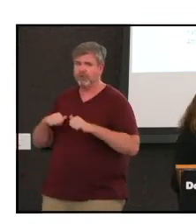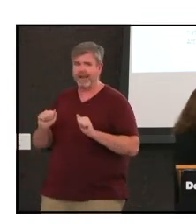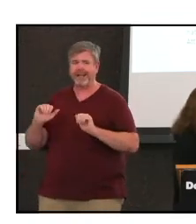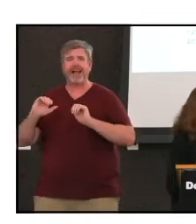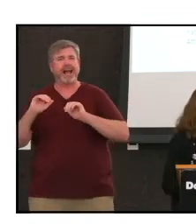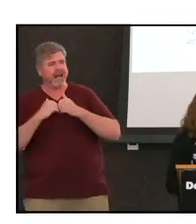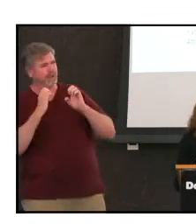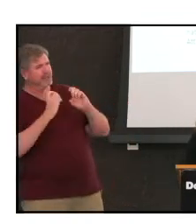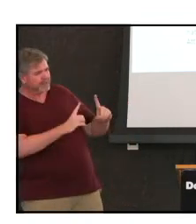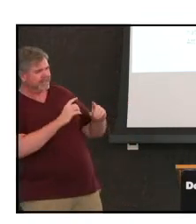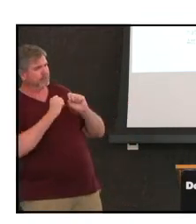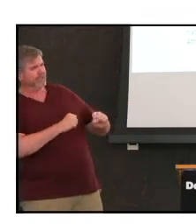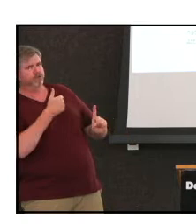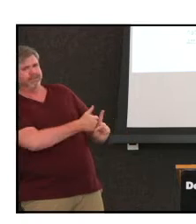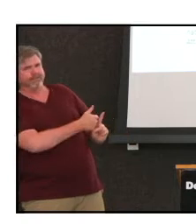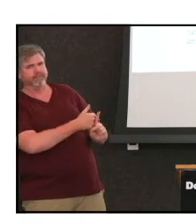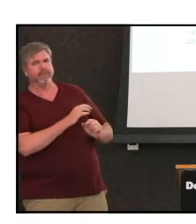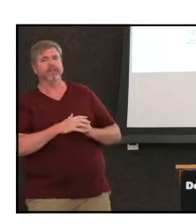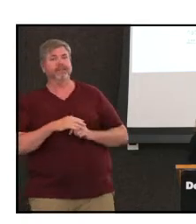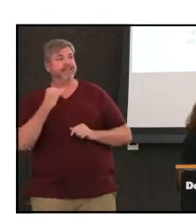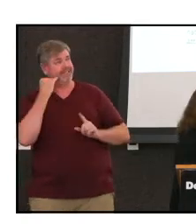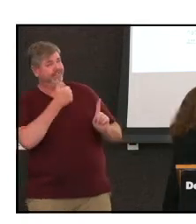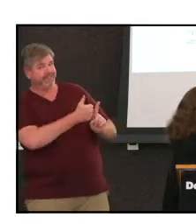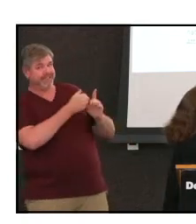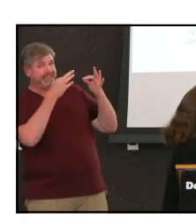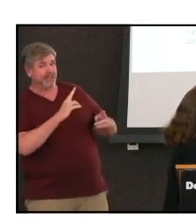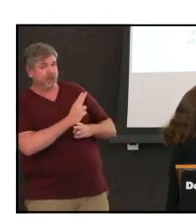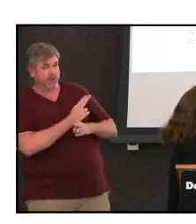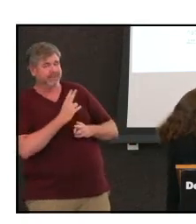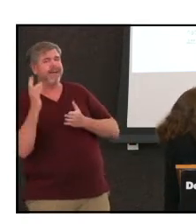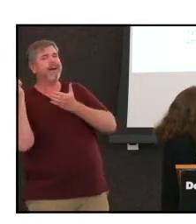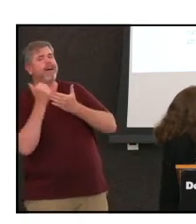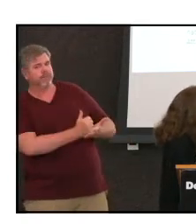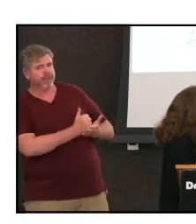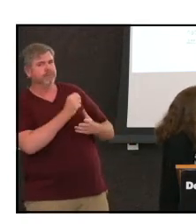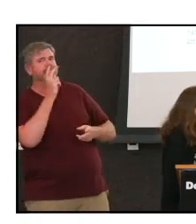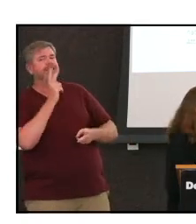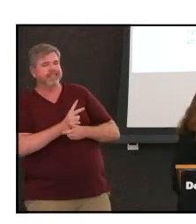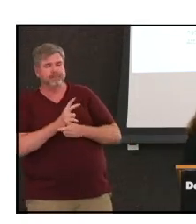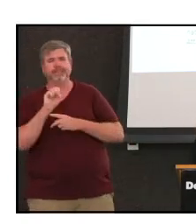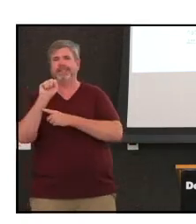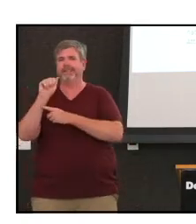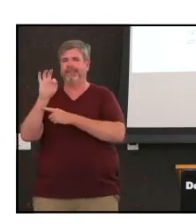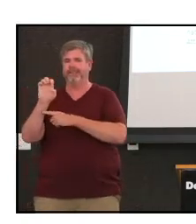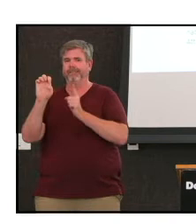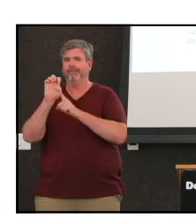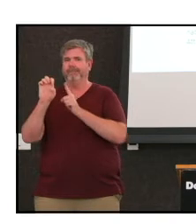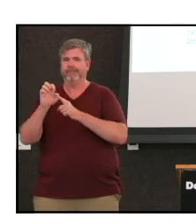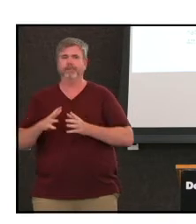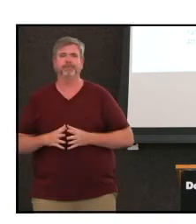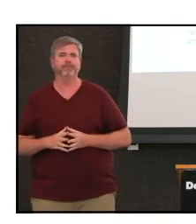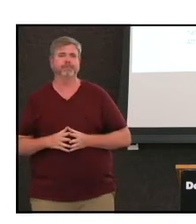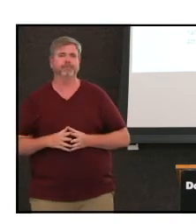But if they do choose to use pills, there are things they can do to make themselves a little safer. A little bit. One thing is to use fentanyl test